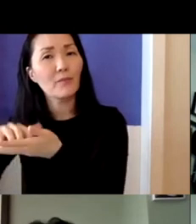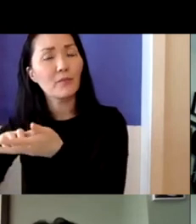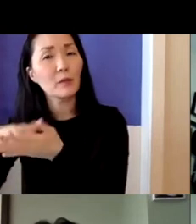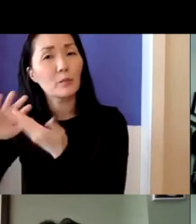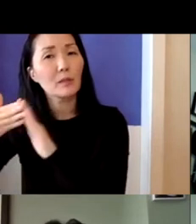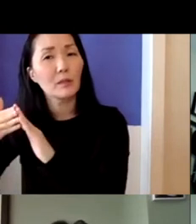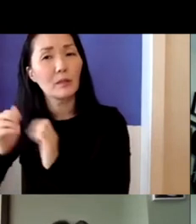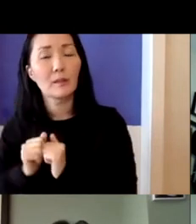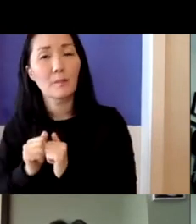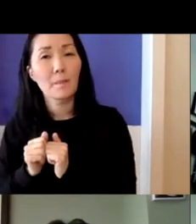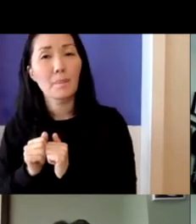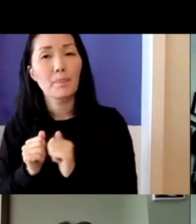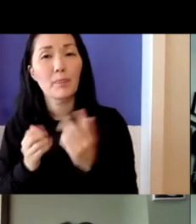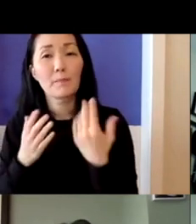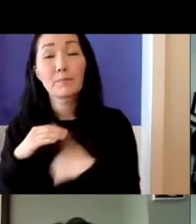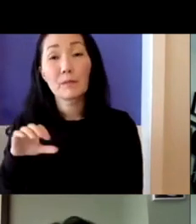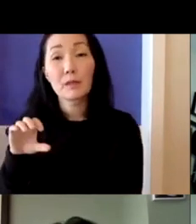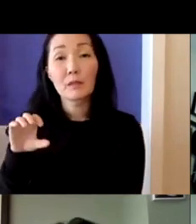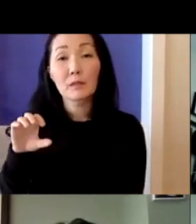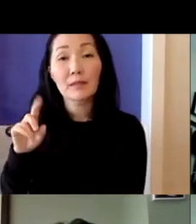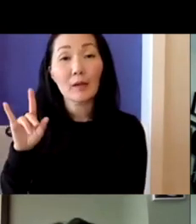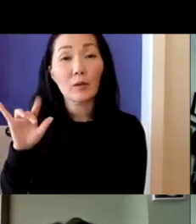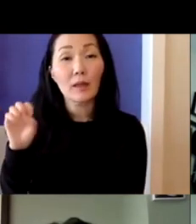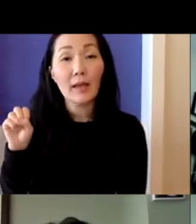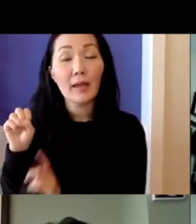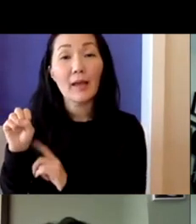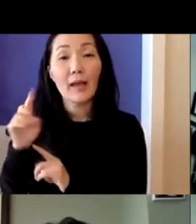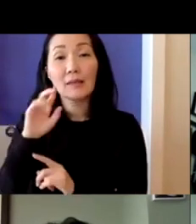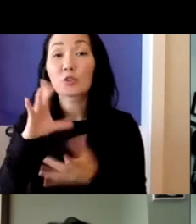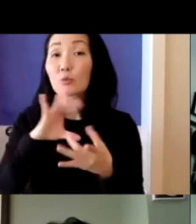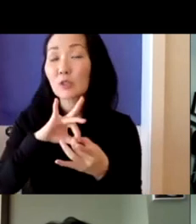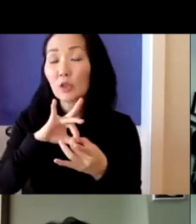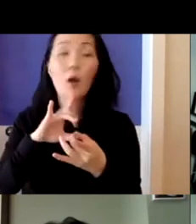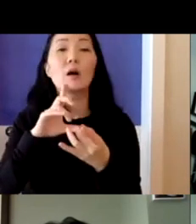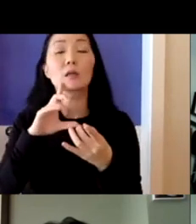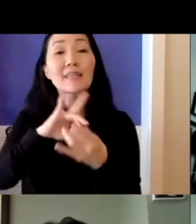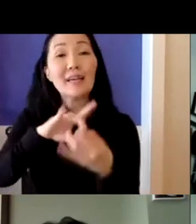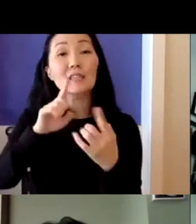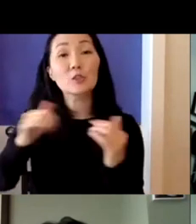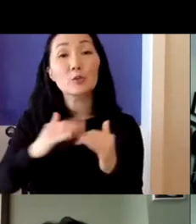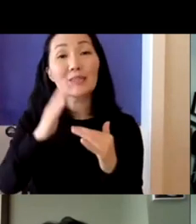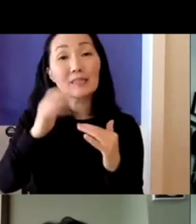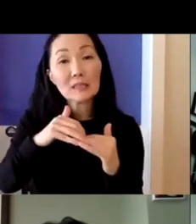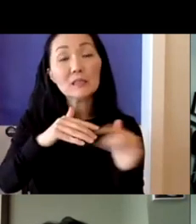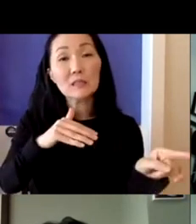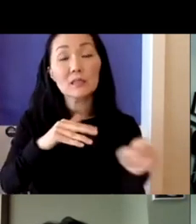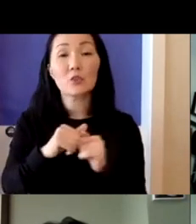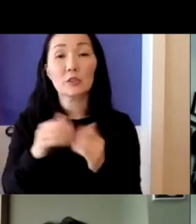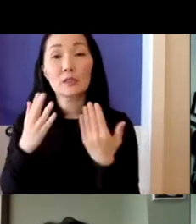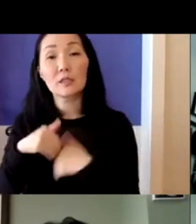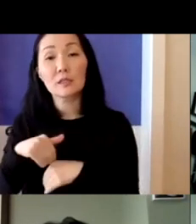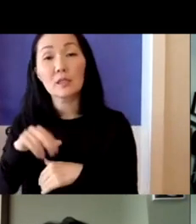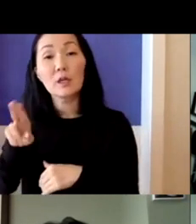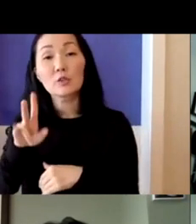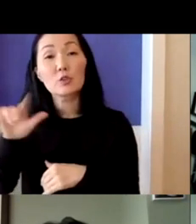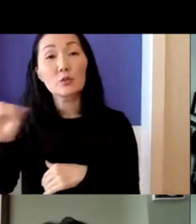sector. Caroline tying successive outcomes to indigenous reality, and Julia, the presence and support for